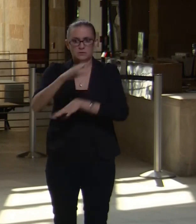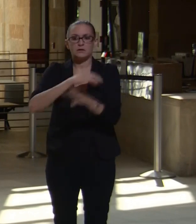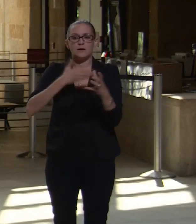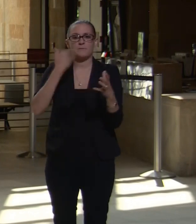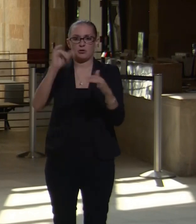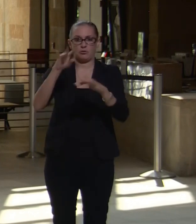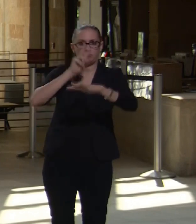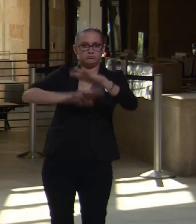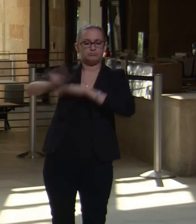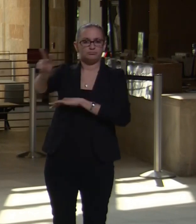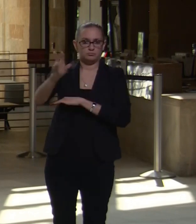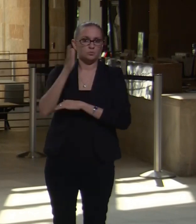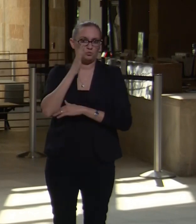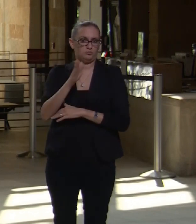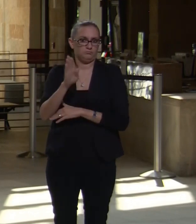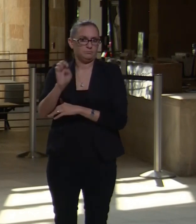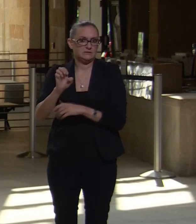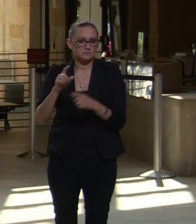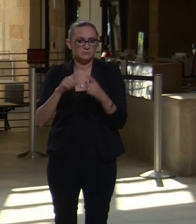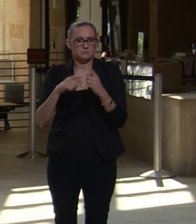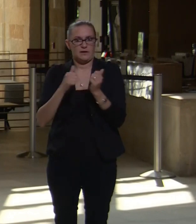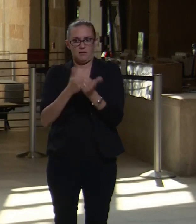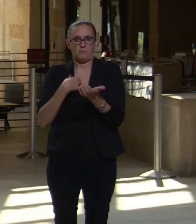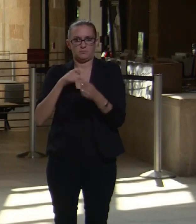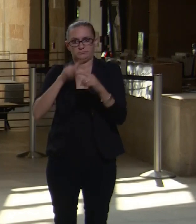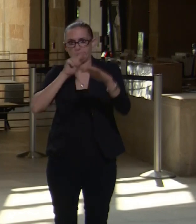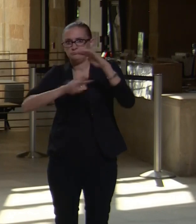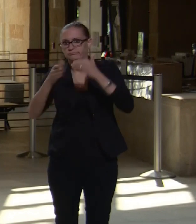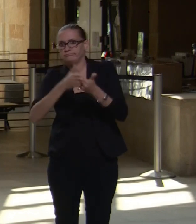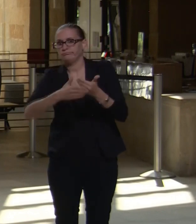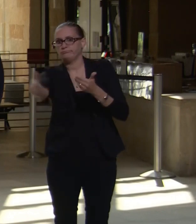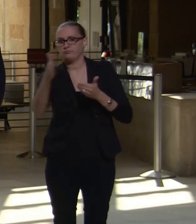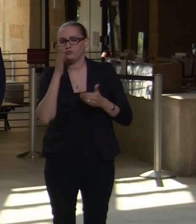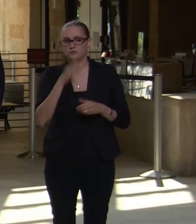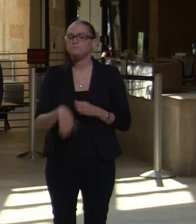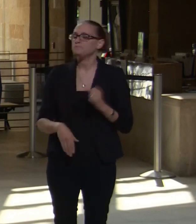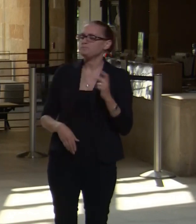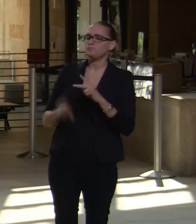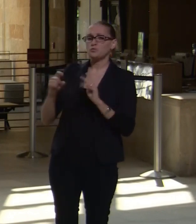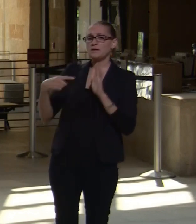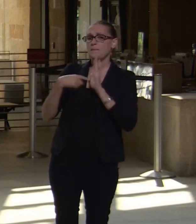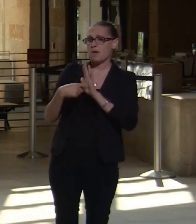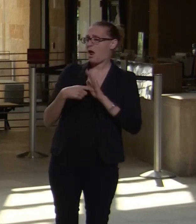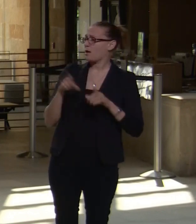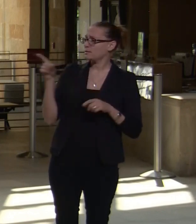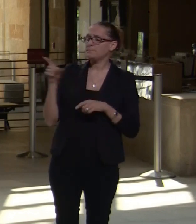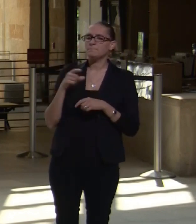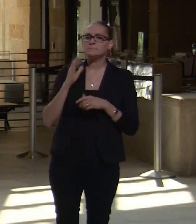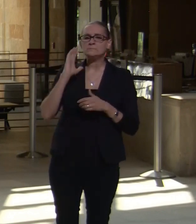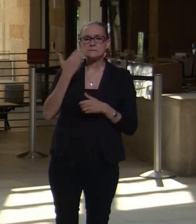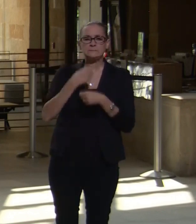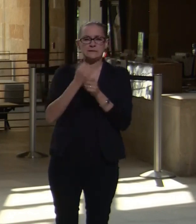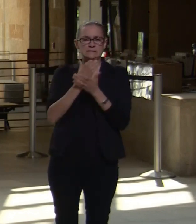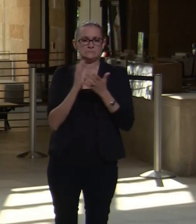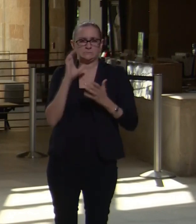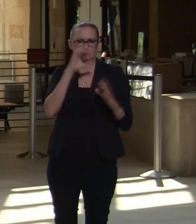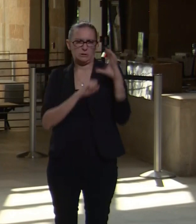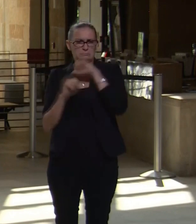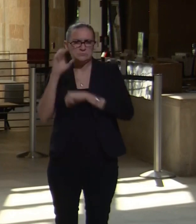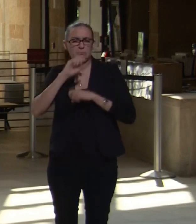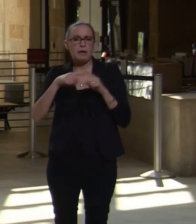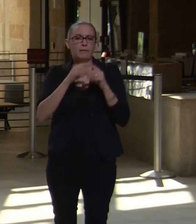going to get to help us look further into the future. Gotcha. And so the modeling seems to make some assumptions about numbers